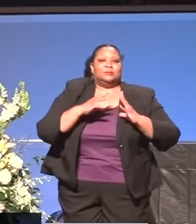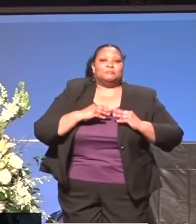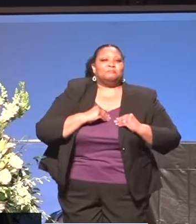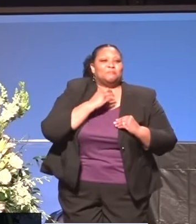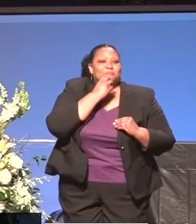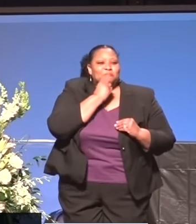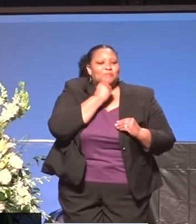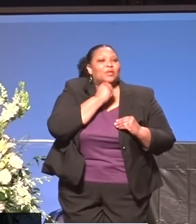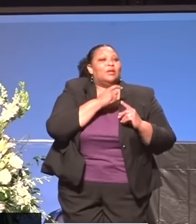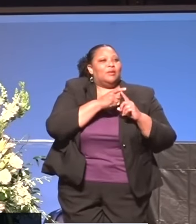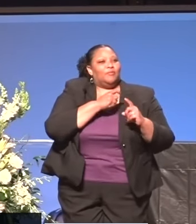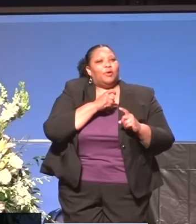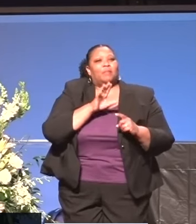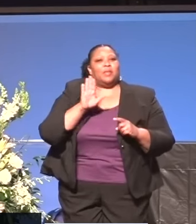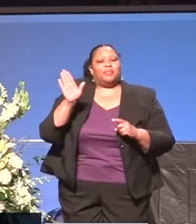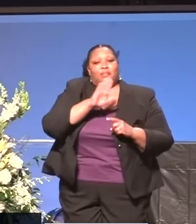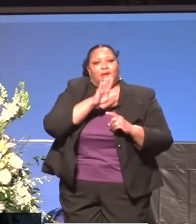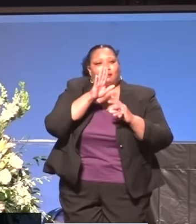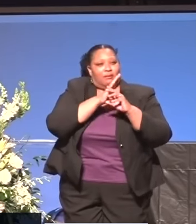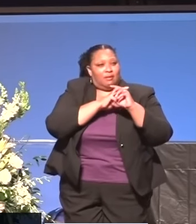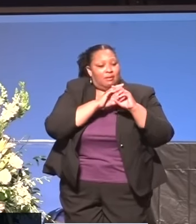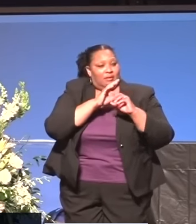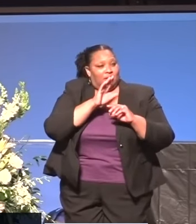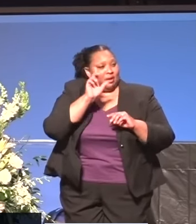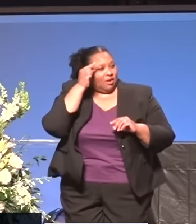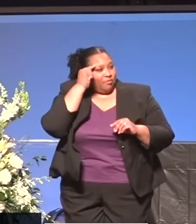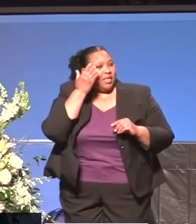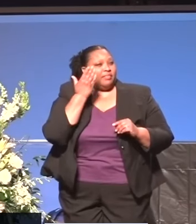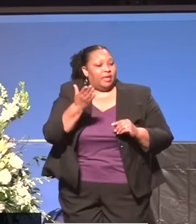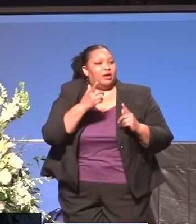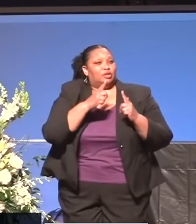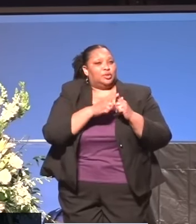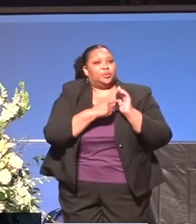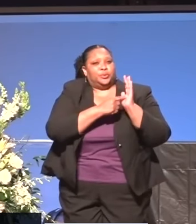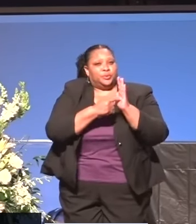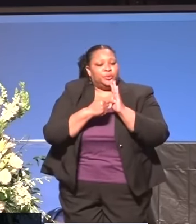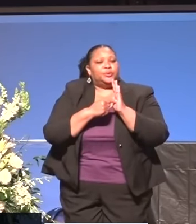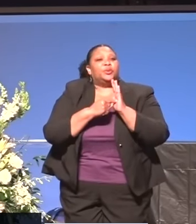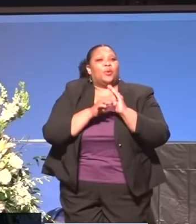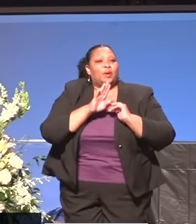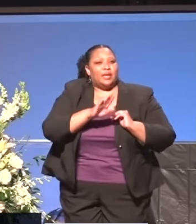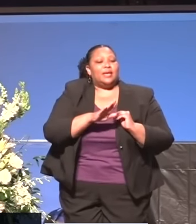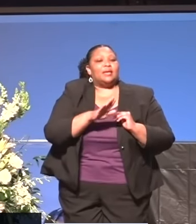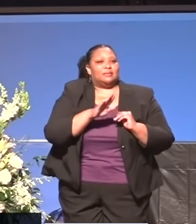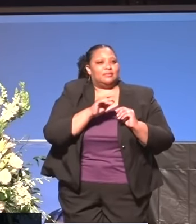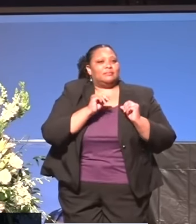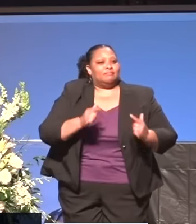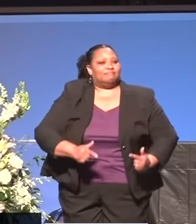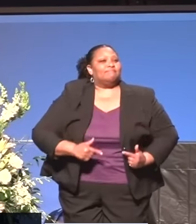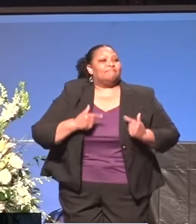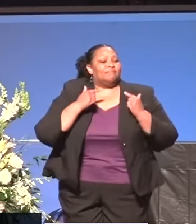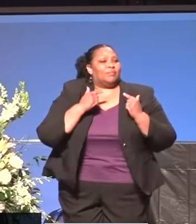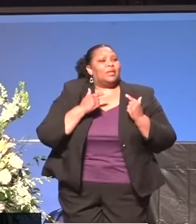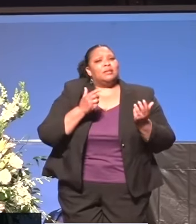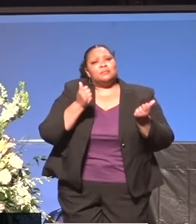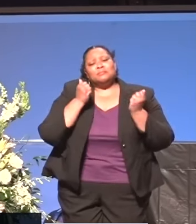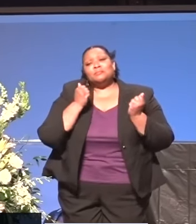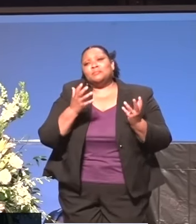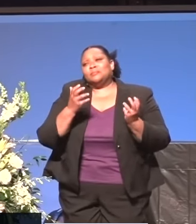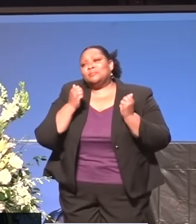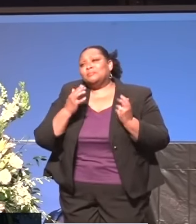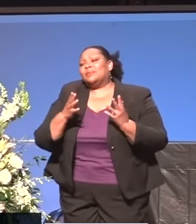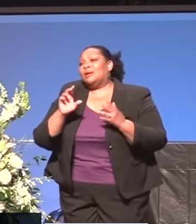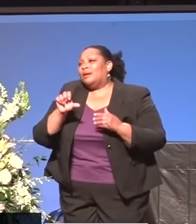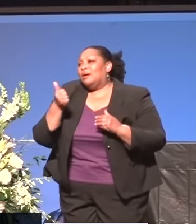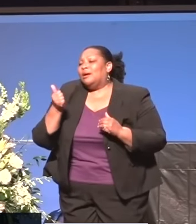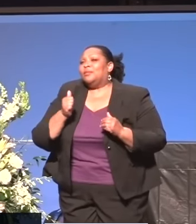generous act of the Ganaian government to solidify George Floyd's legacy. There have been countless